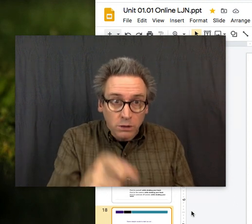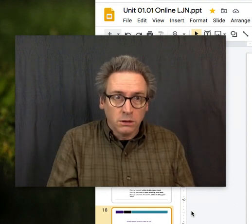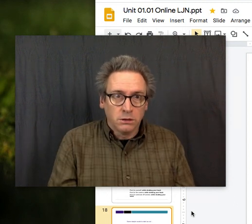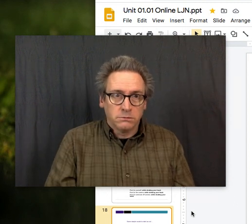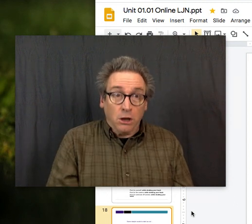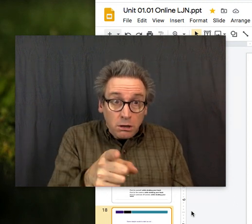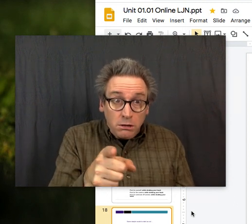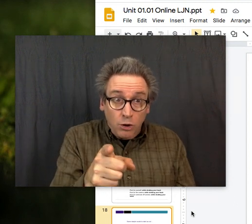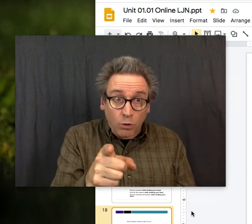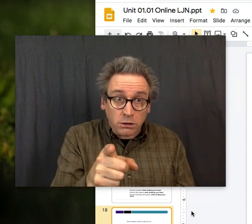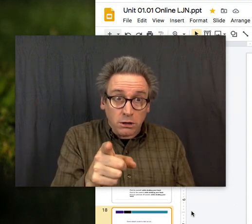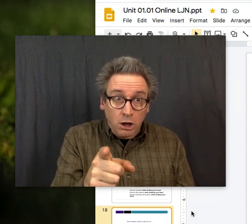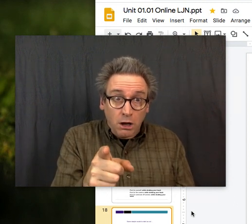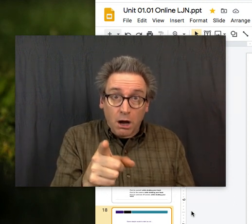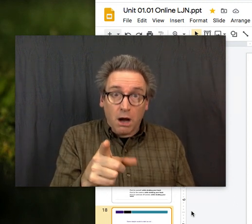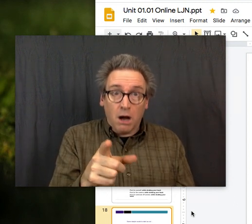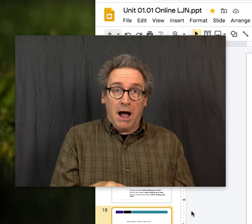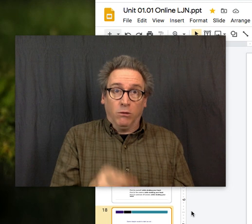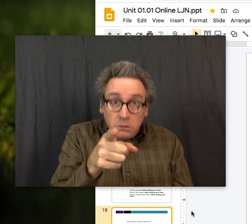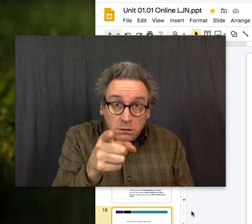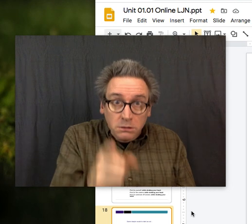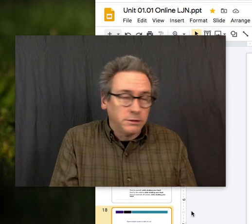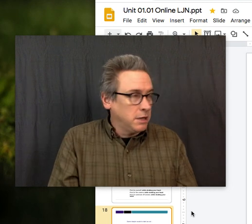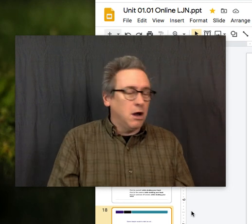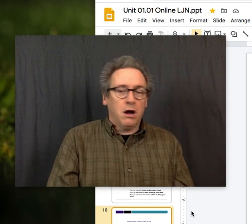you? Your?